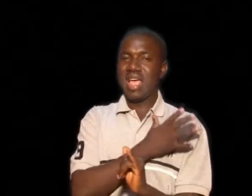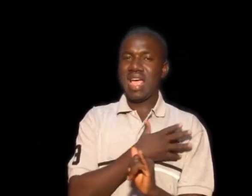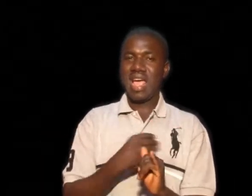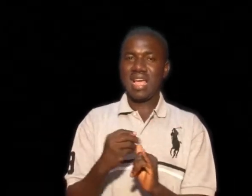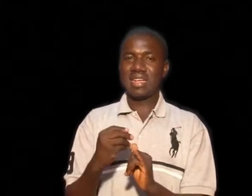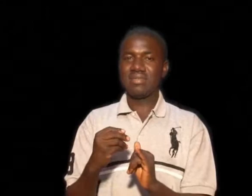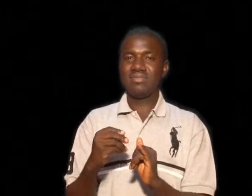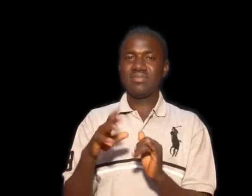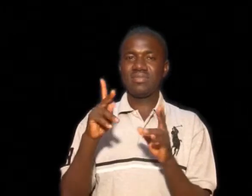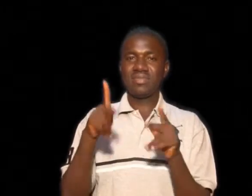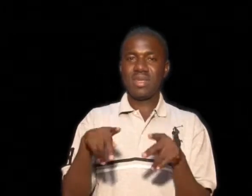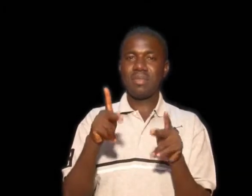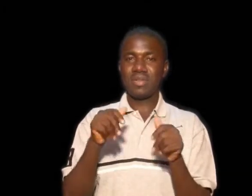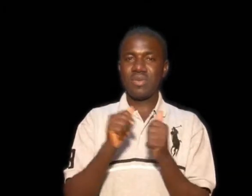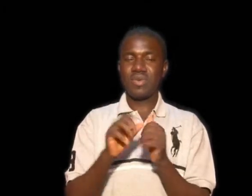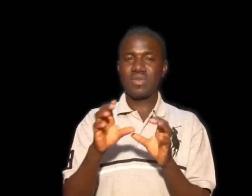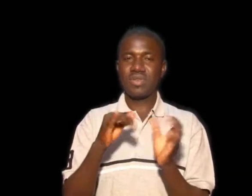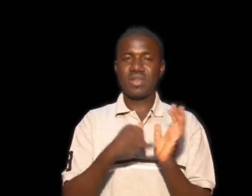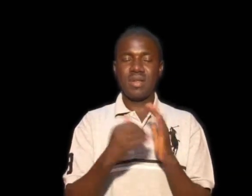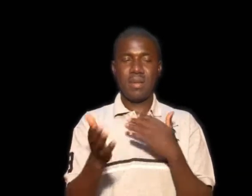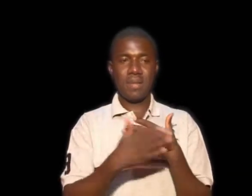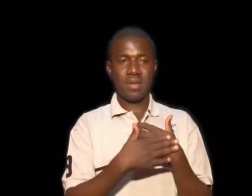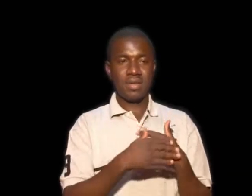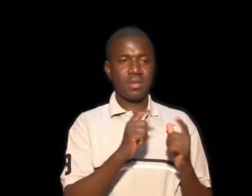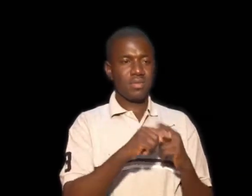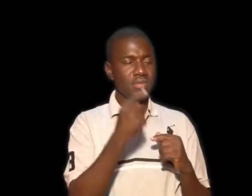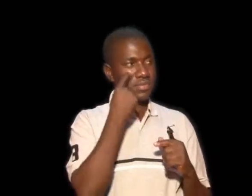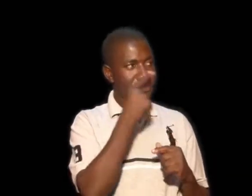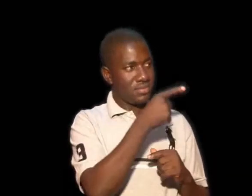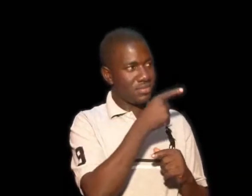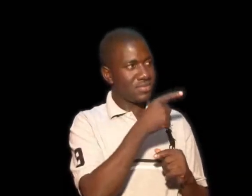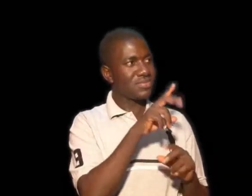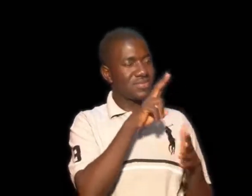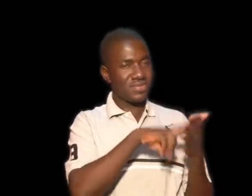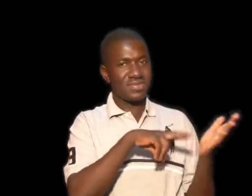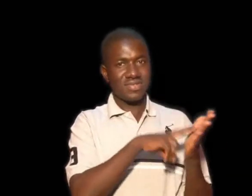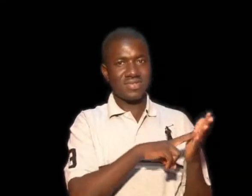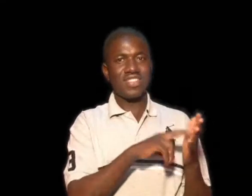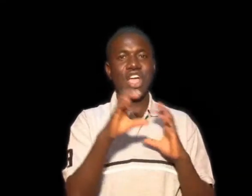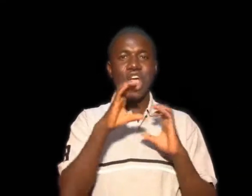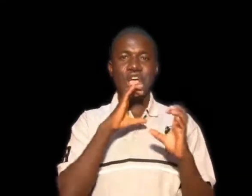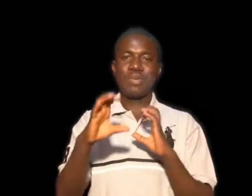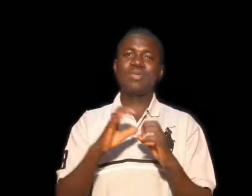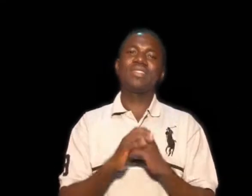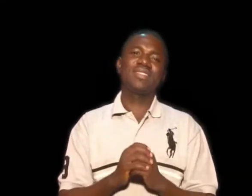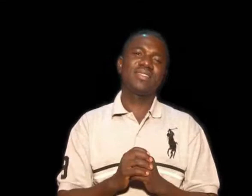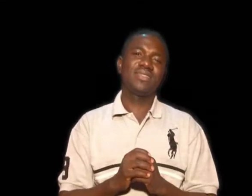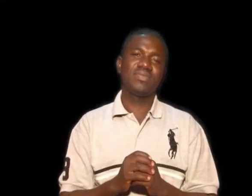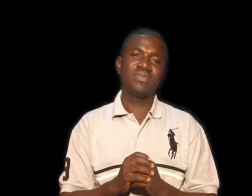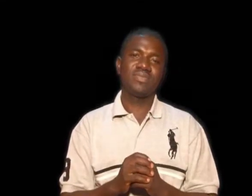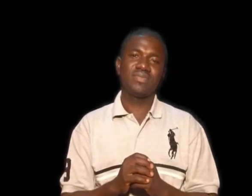the braille display to type back text. The sighted person can read the text on the LCD display.